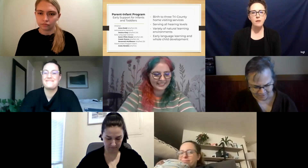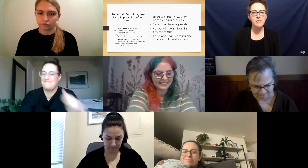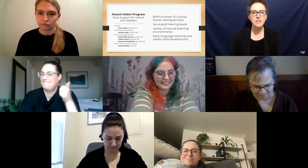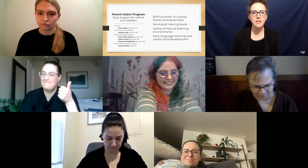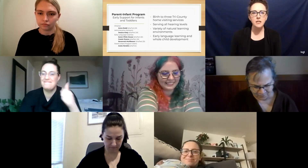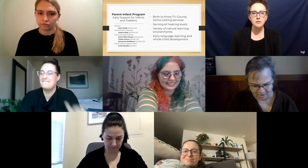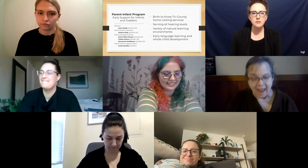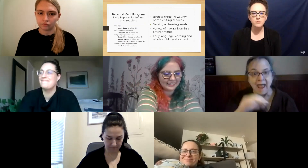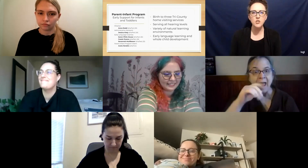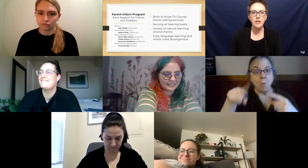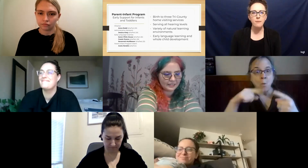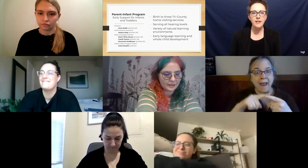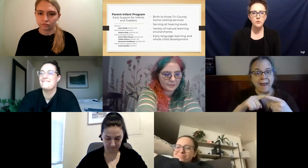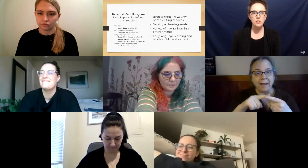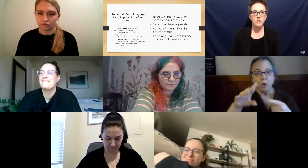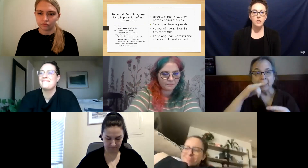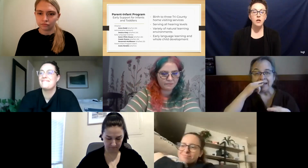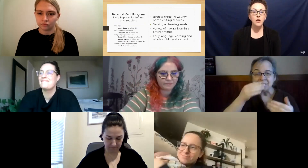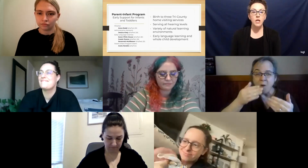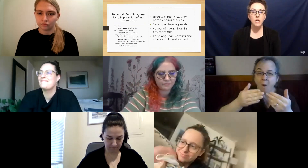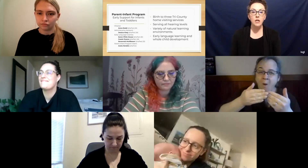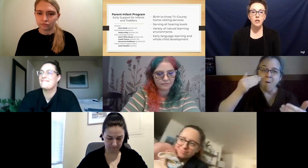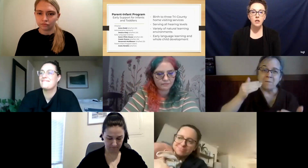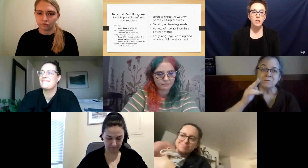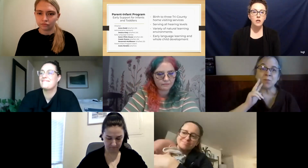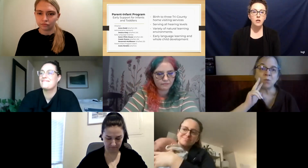I miss here? I'm just looking at my notes.